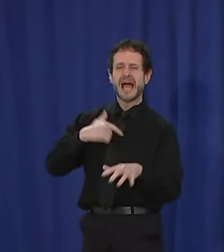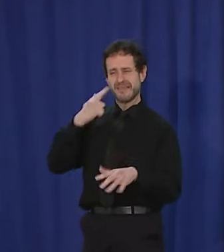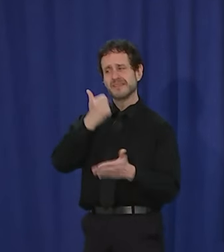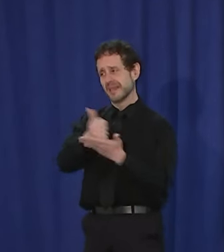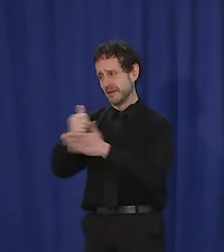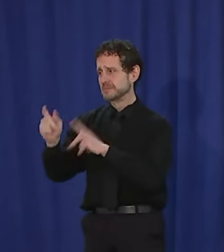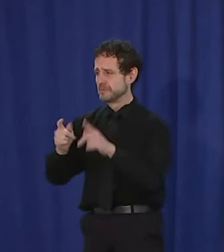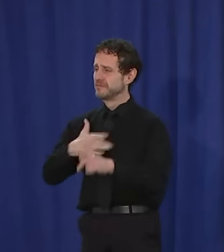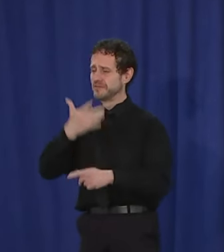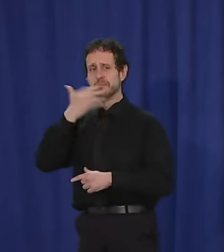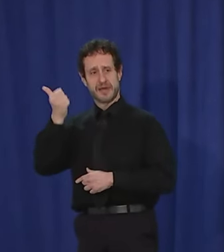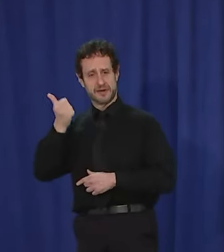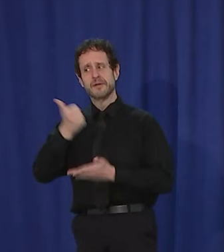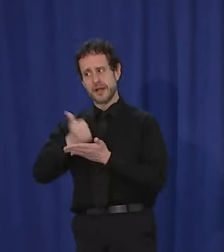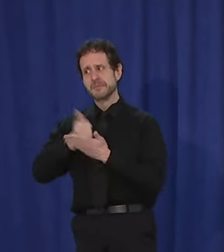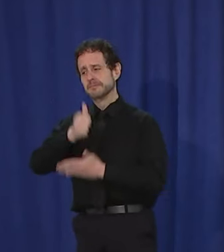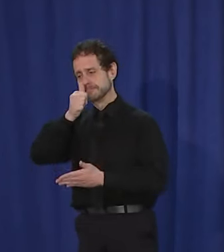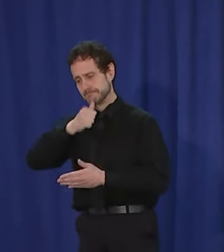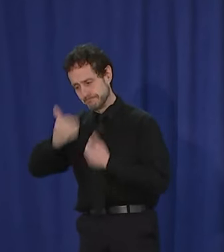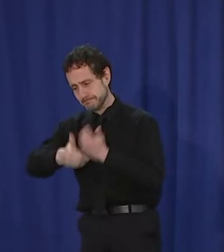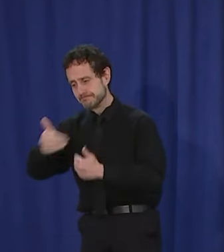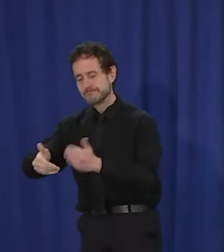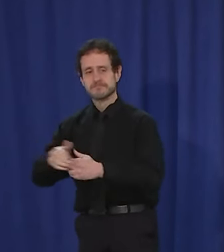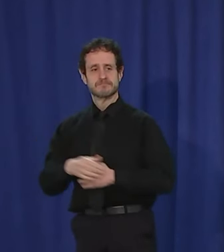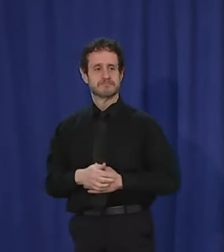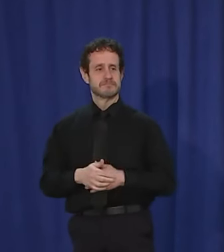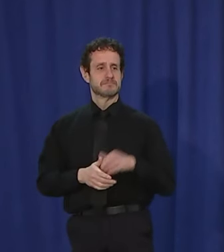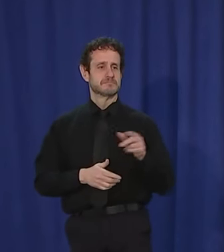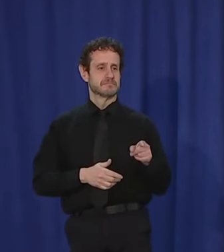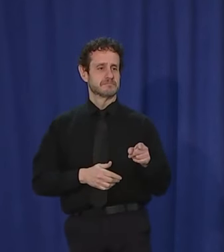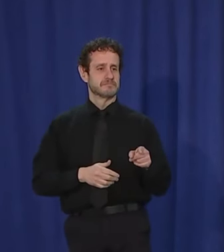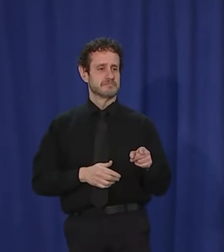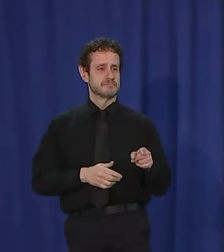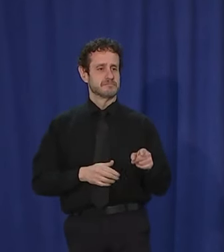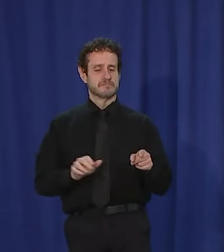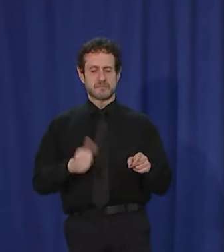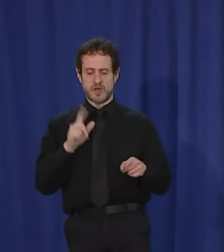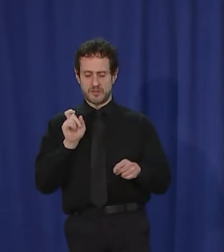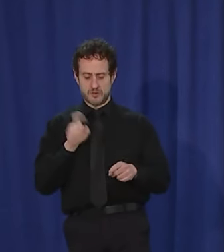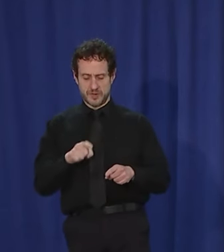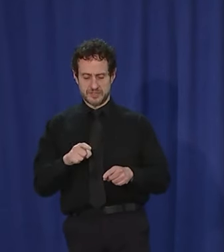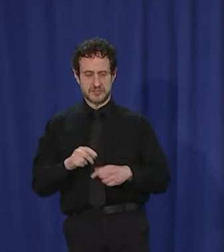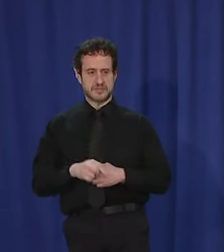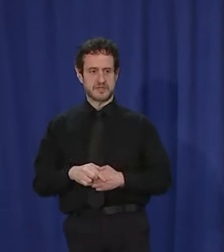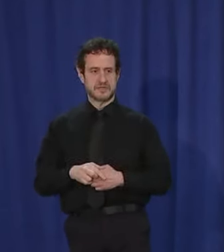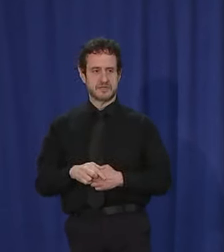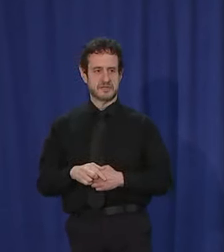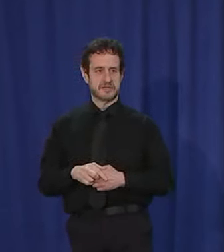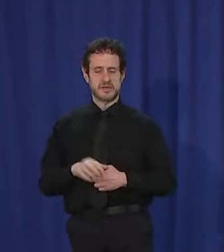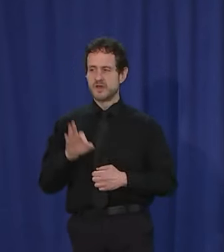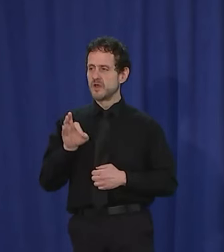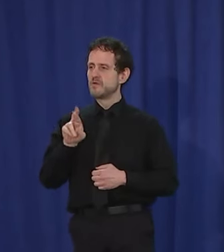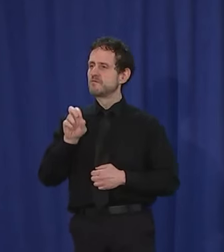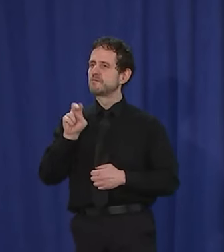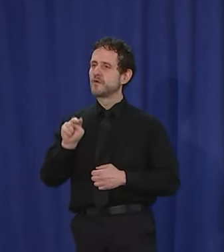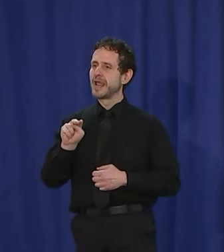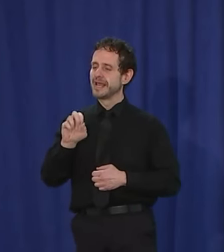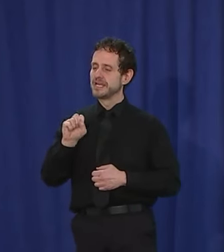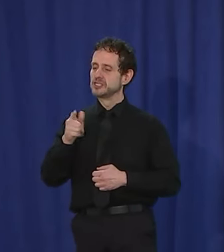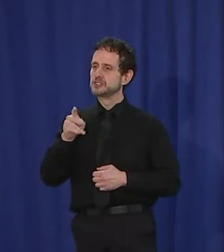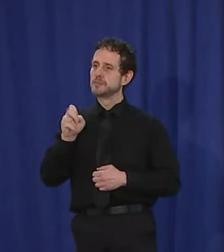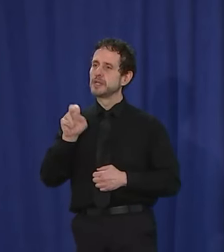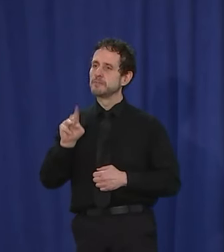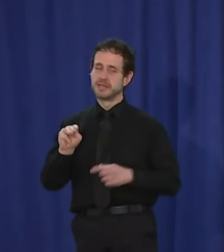through this difficult time. Mayor Lightfoot, here's a question. She actually has a couple of questions. Fran Spielman. She always has multiple